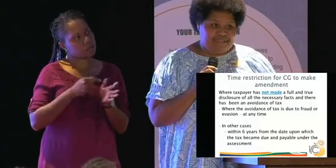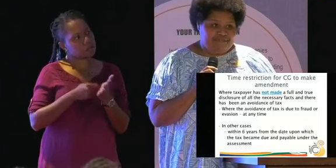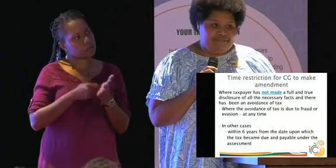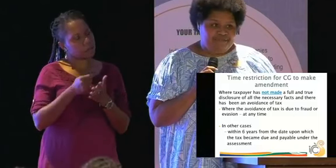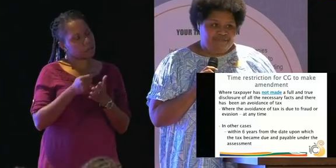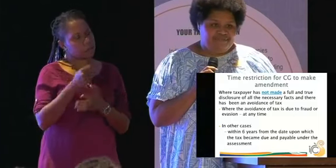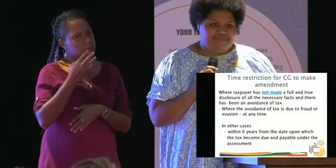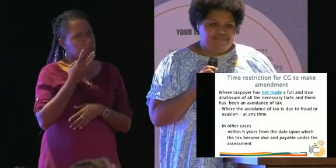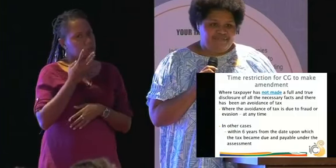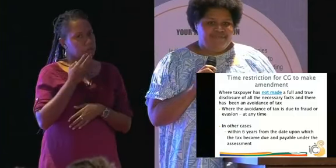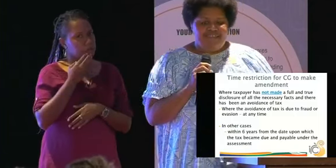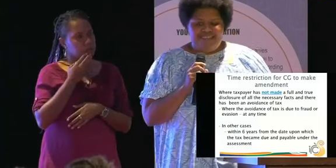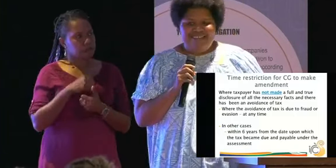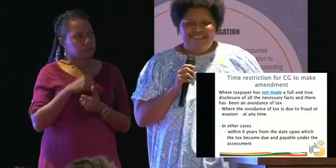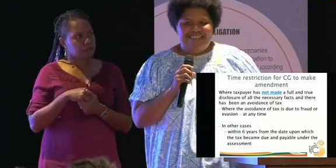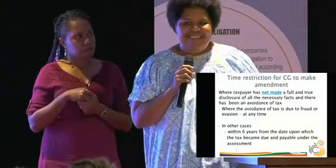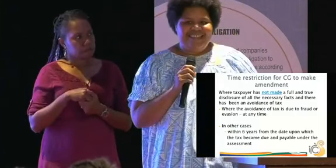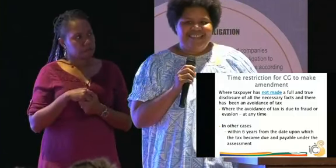clear?